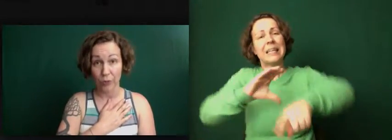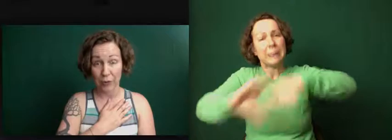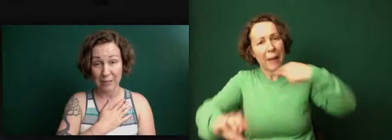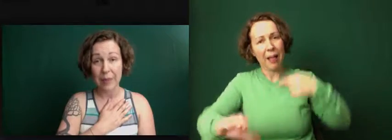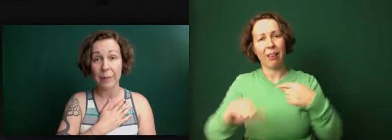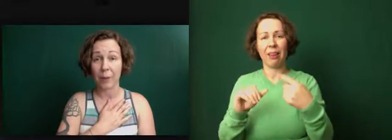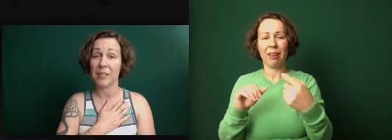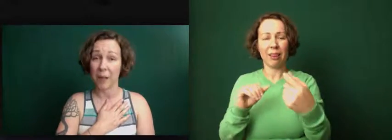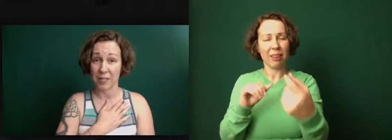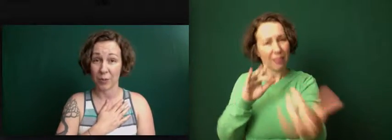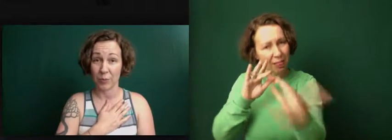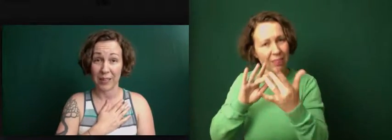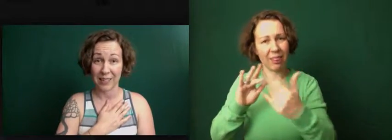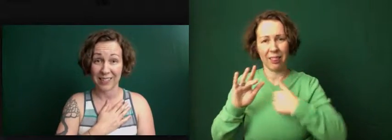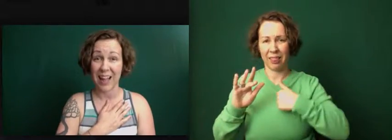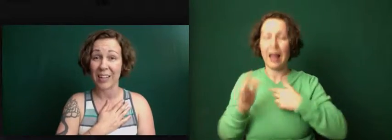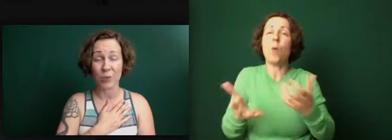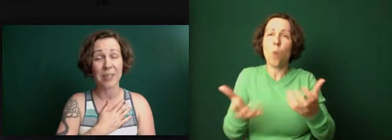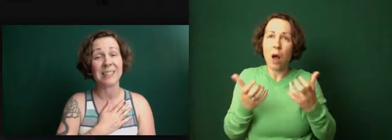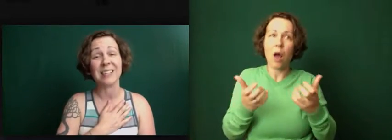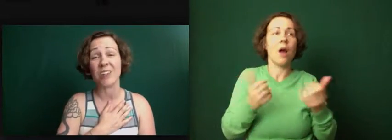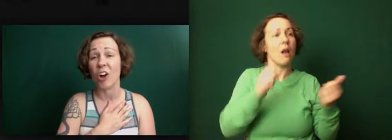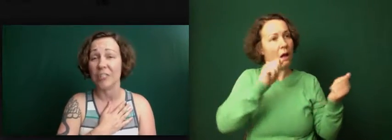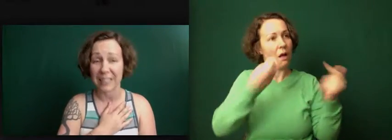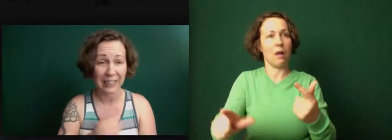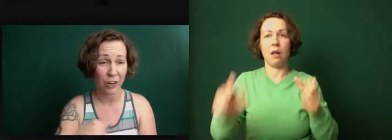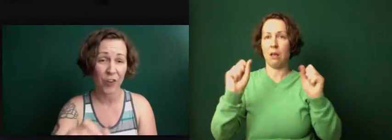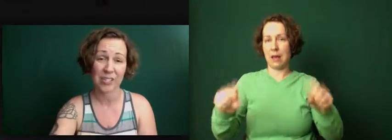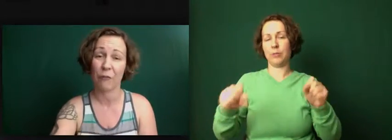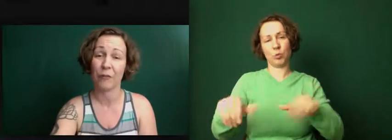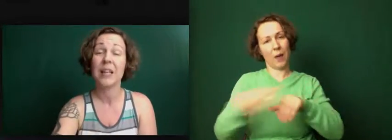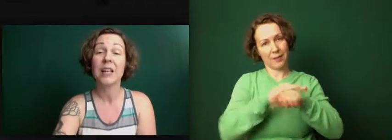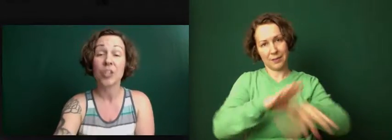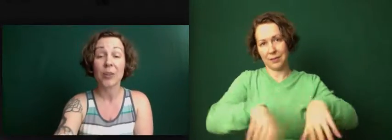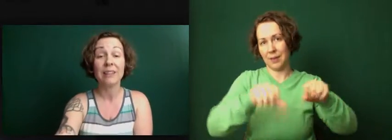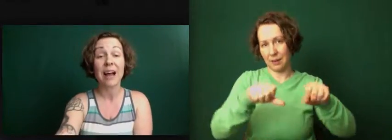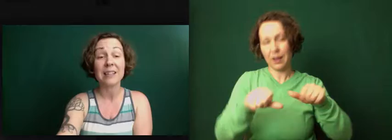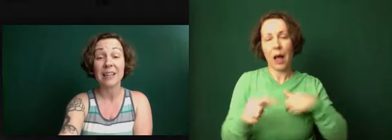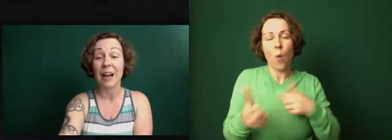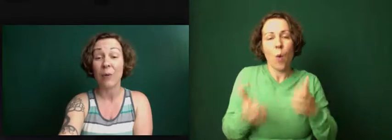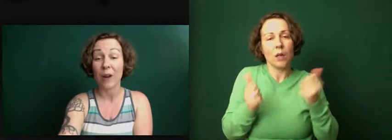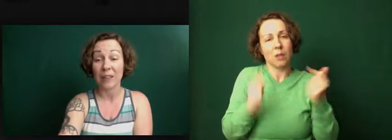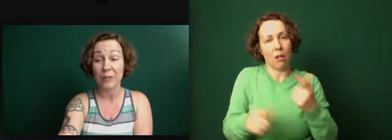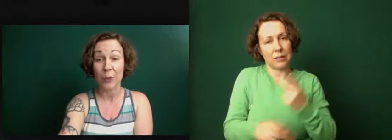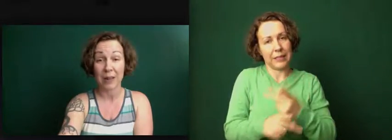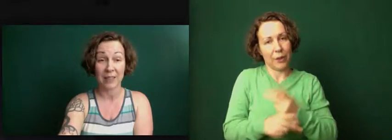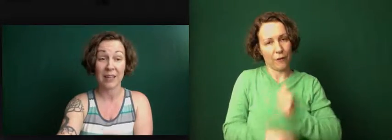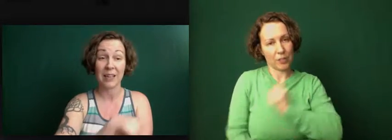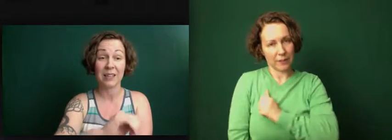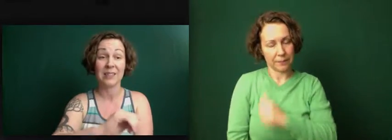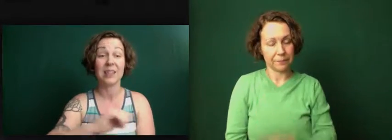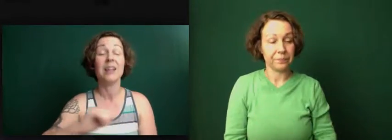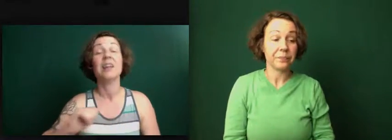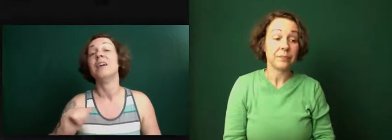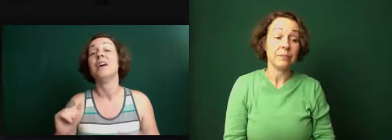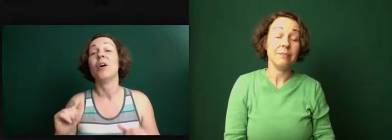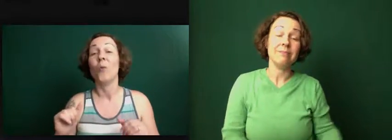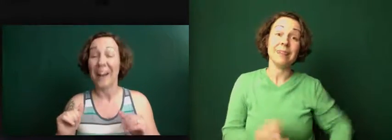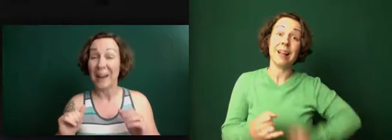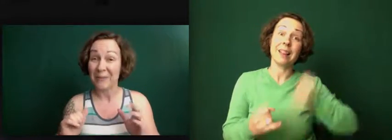this doable for as many people as possible because I just want to see us all taking care of ourselves. So the last thing I want to leave you with